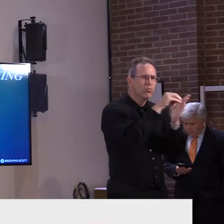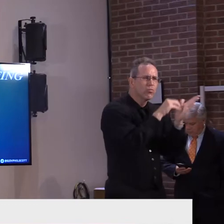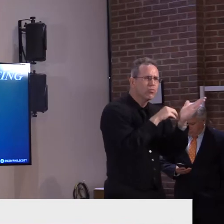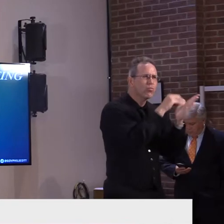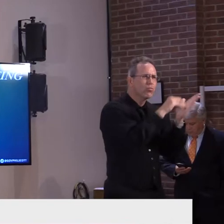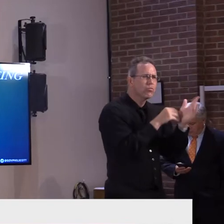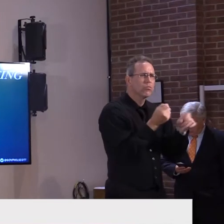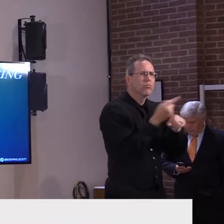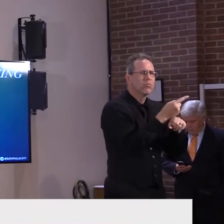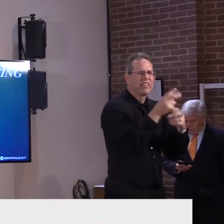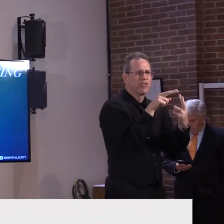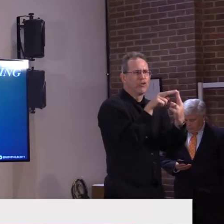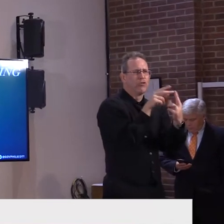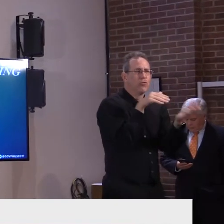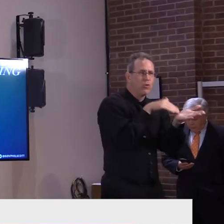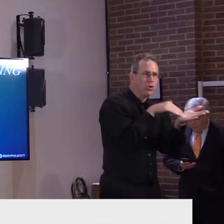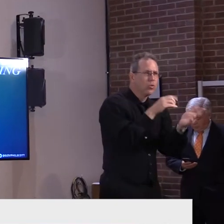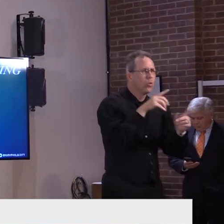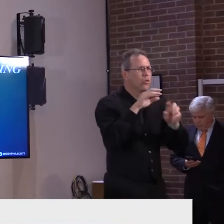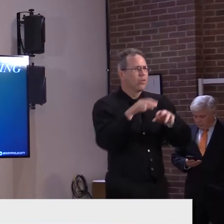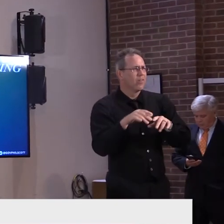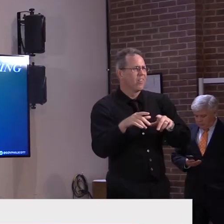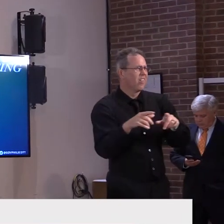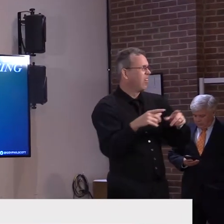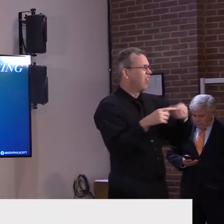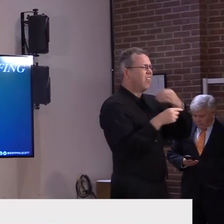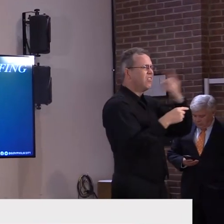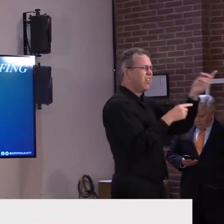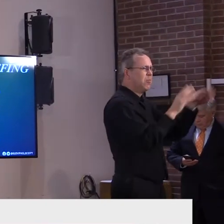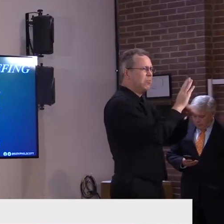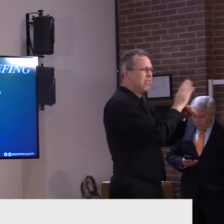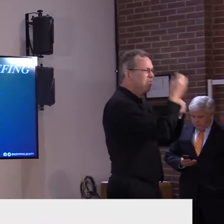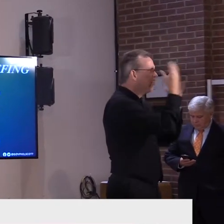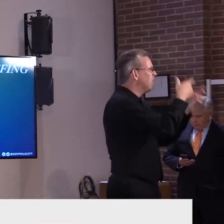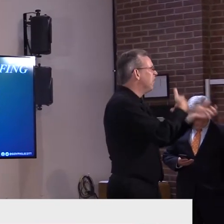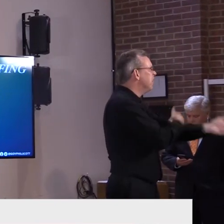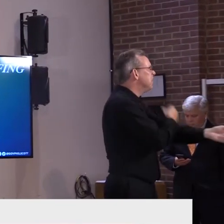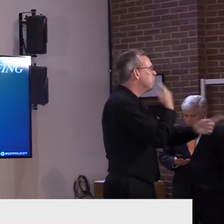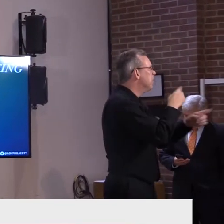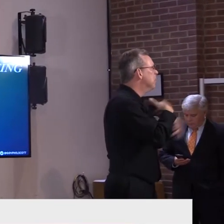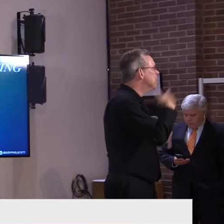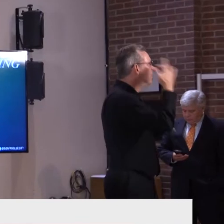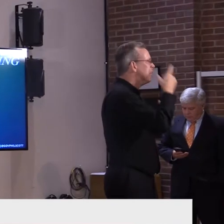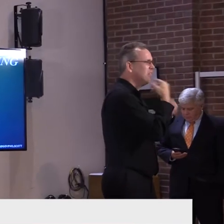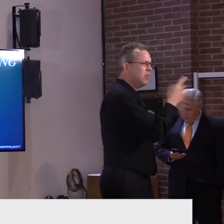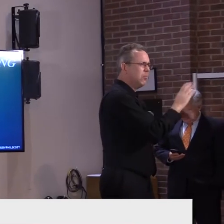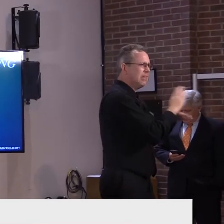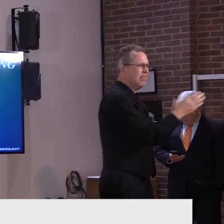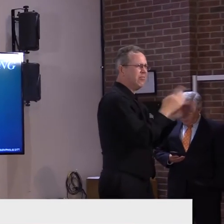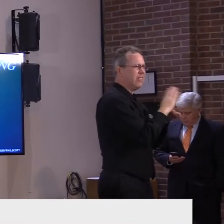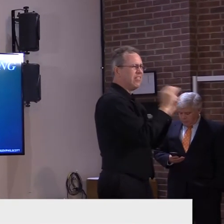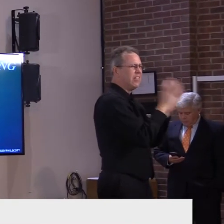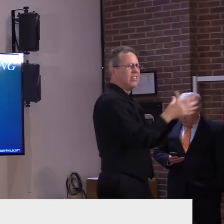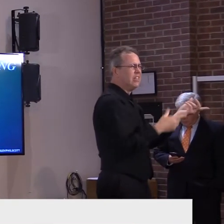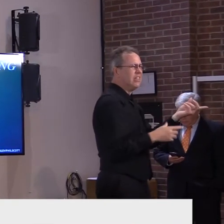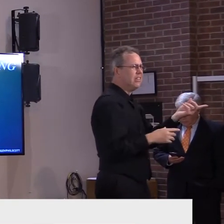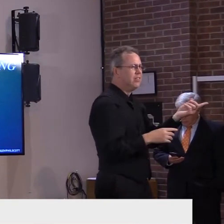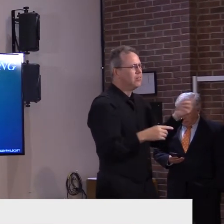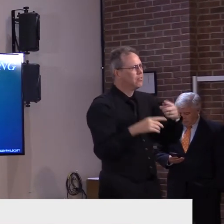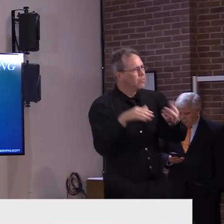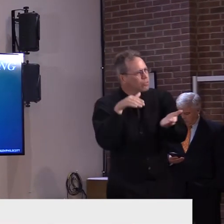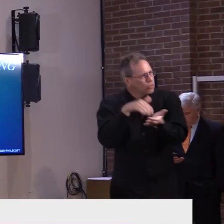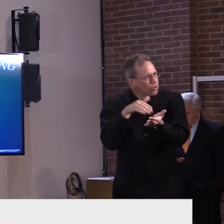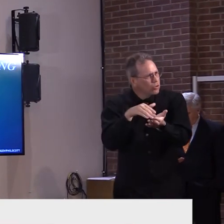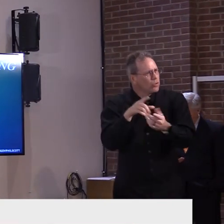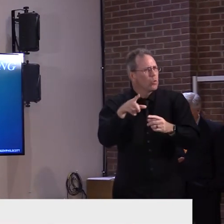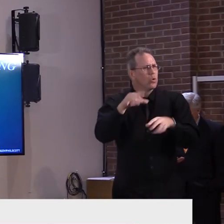I'm answering your question, Guy, but that's the flow of events I'd like to see. You're saying VAERS is a good place to go to if you